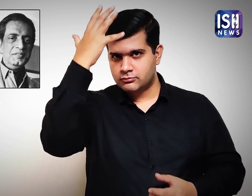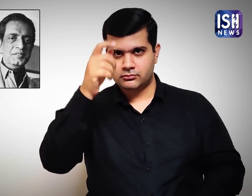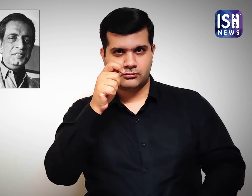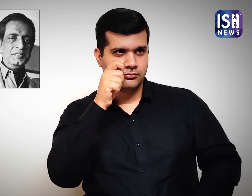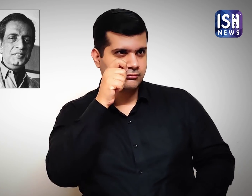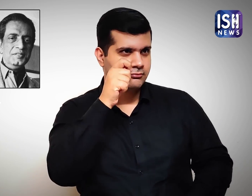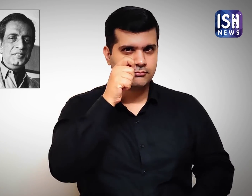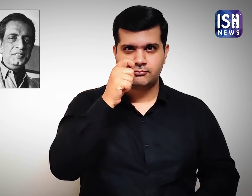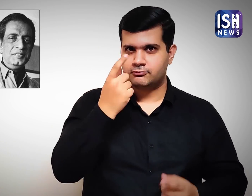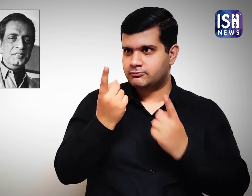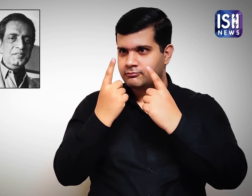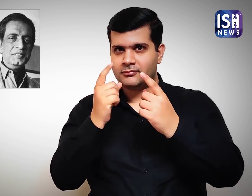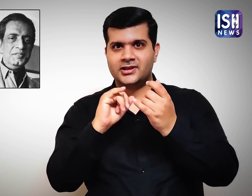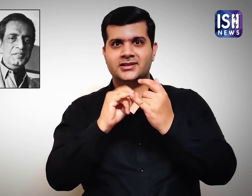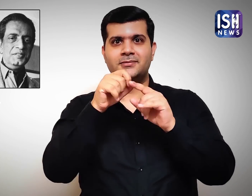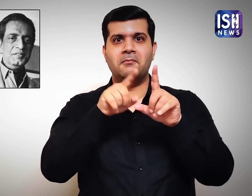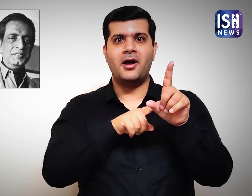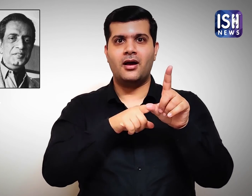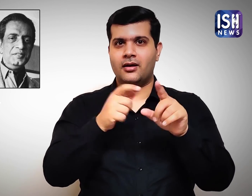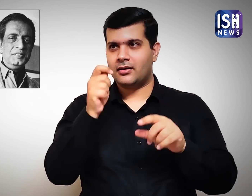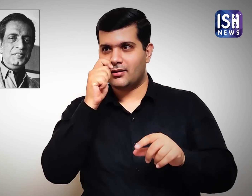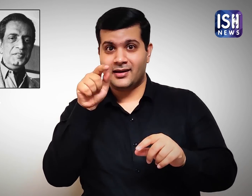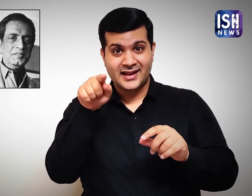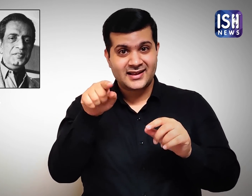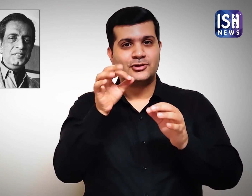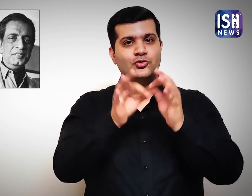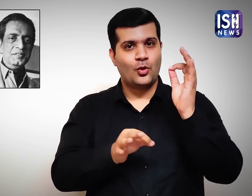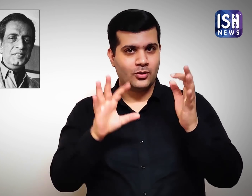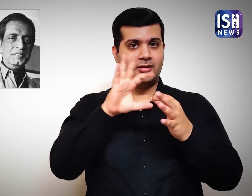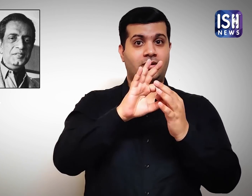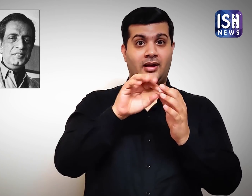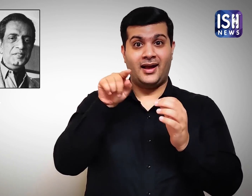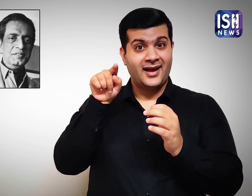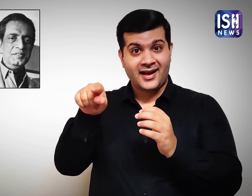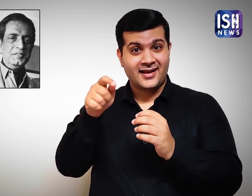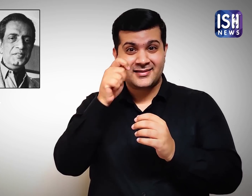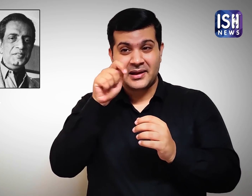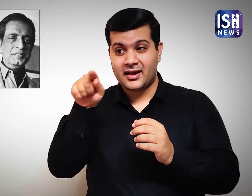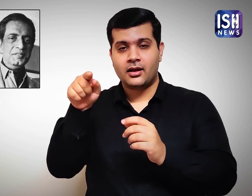The character was of a private detective created like a spy.